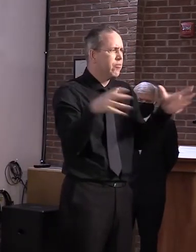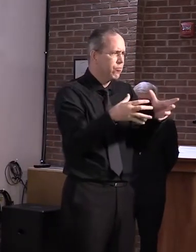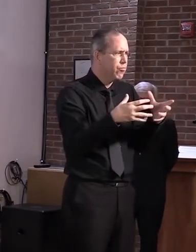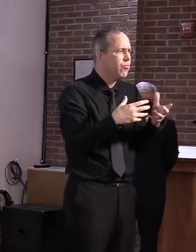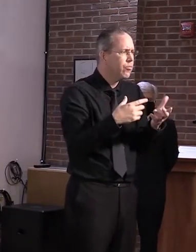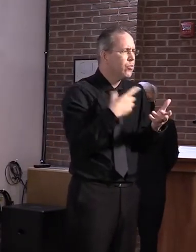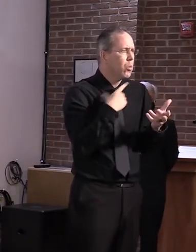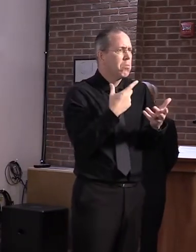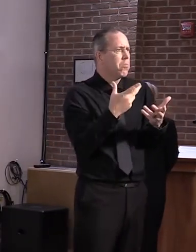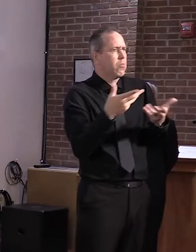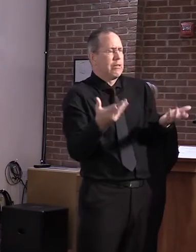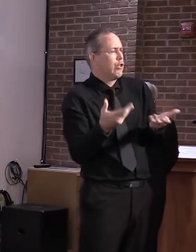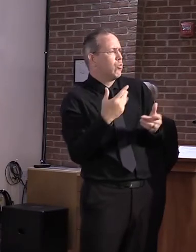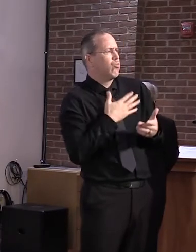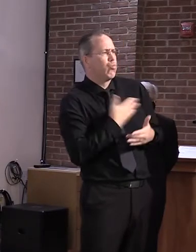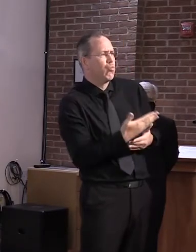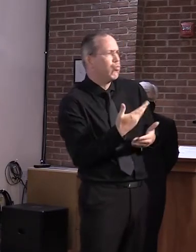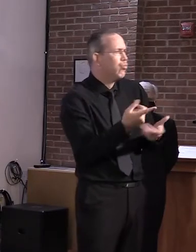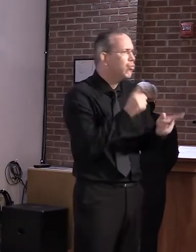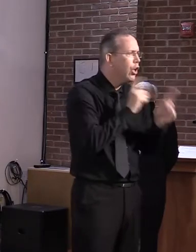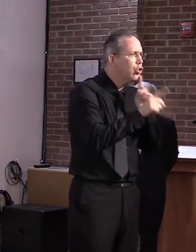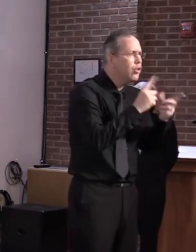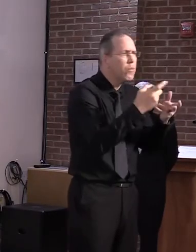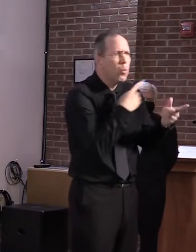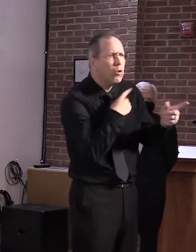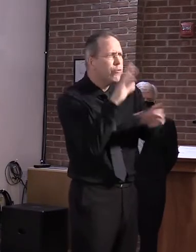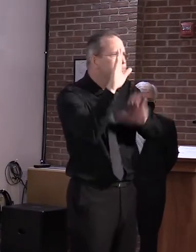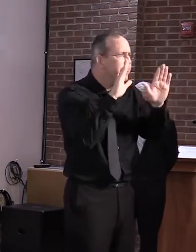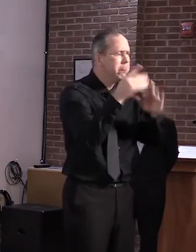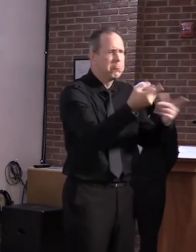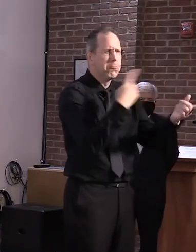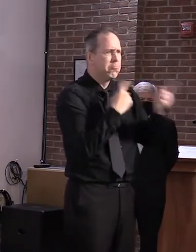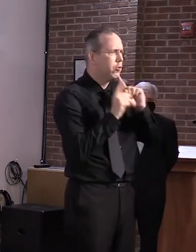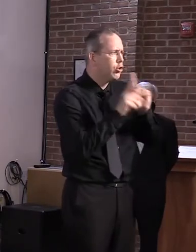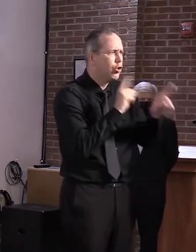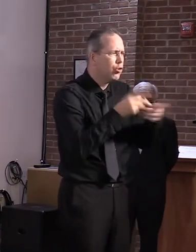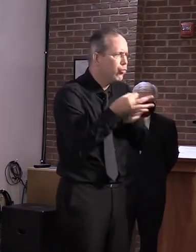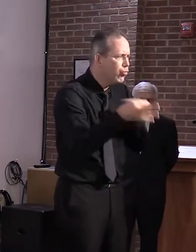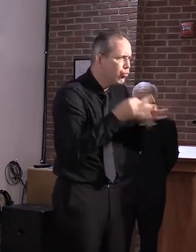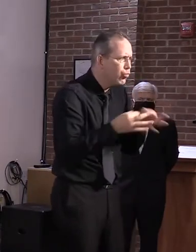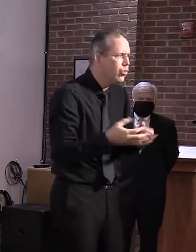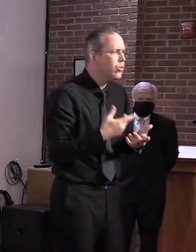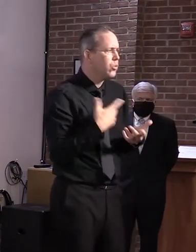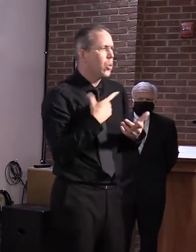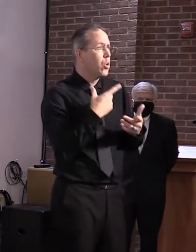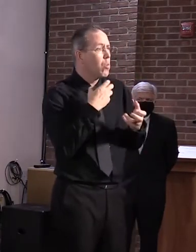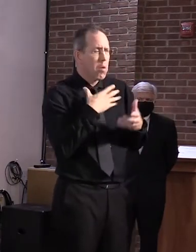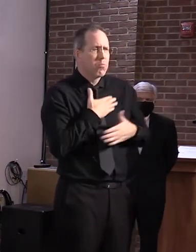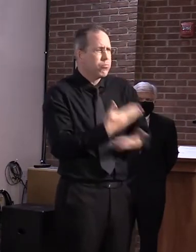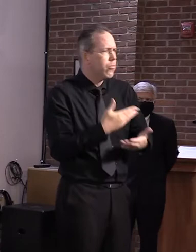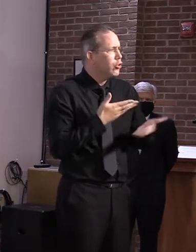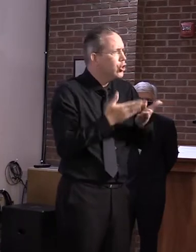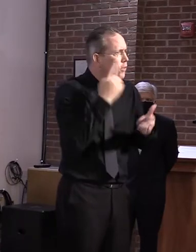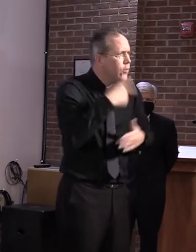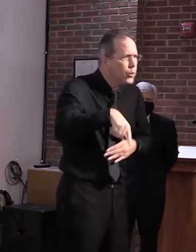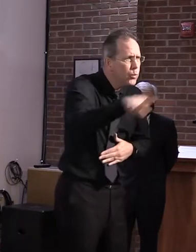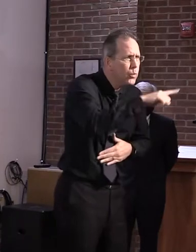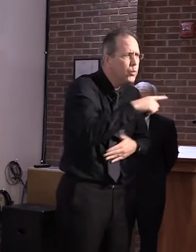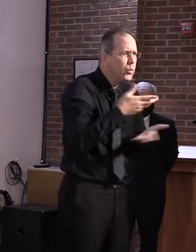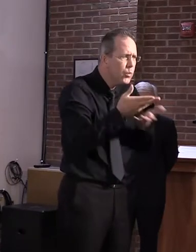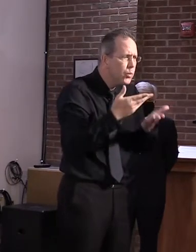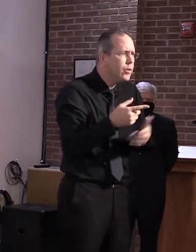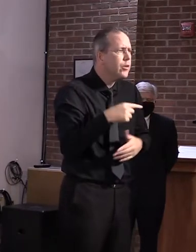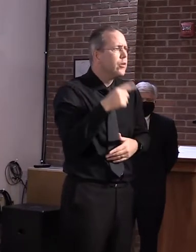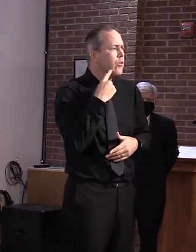and the others. It's been really exciting for me as an old president of Norwich to work with